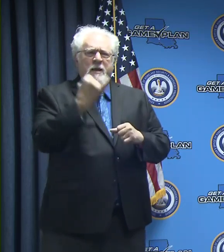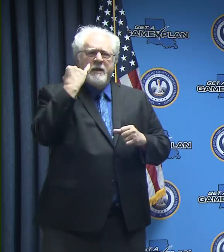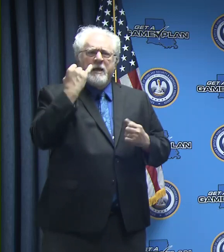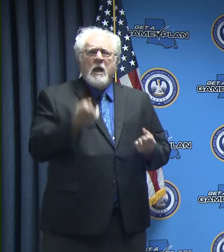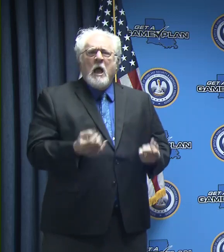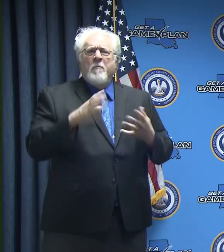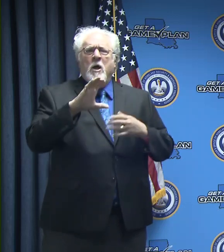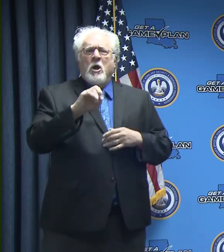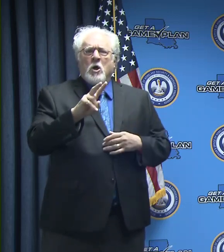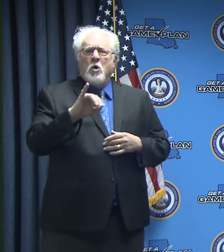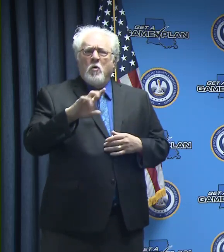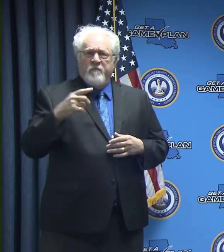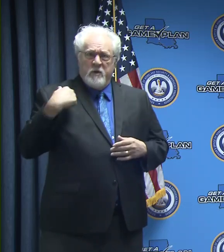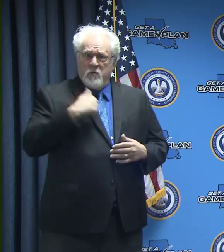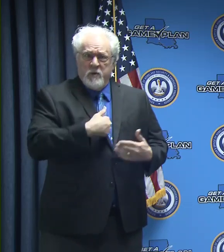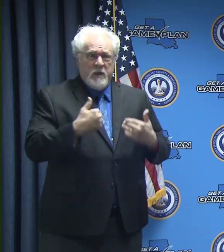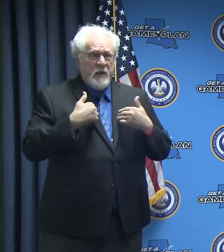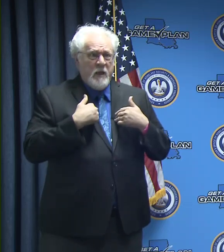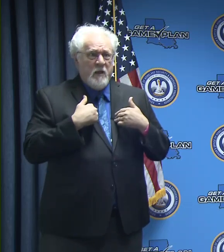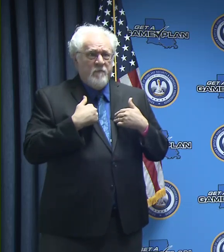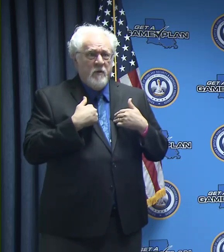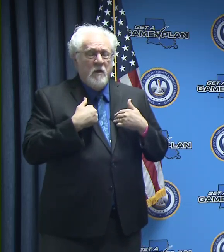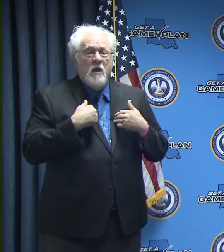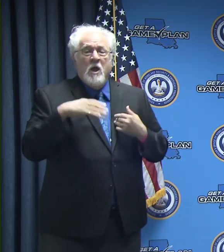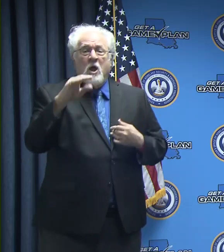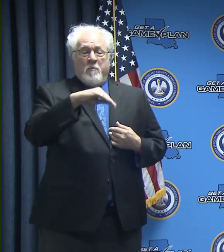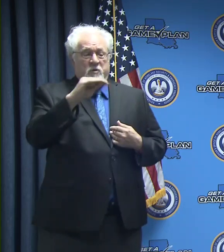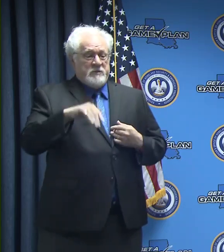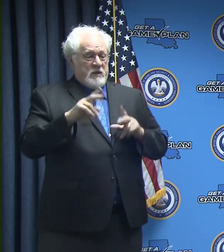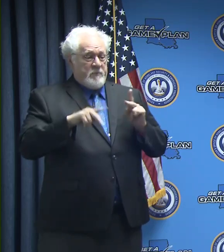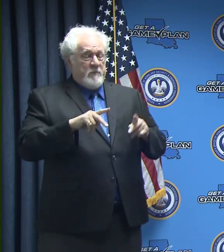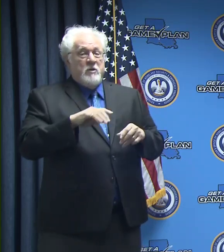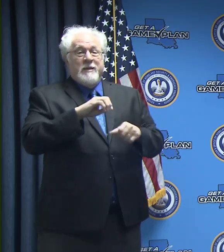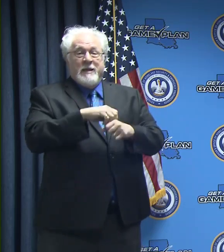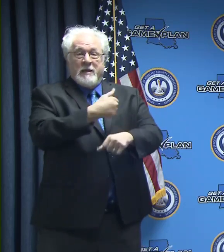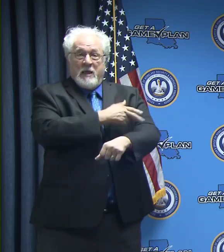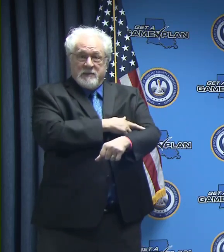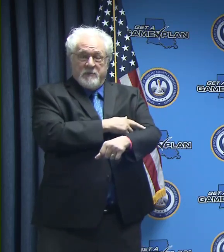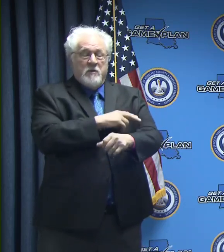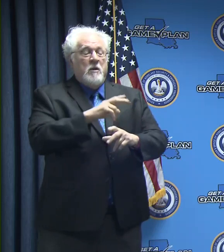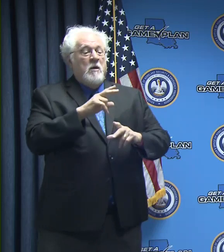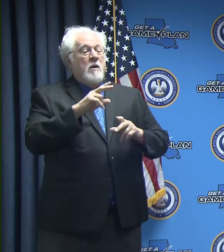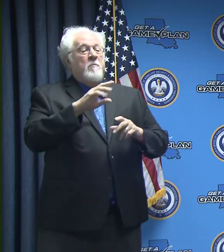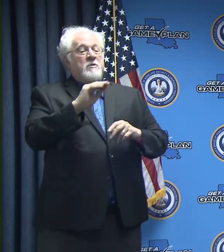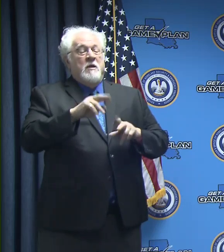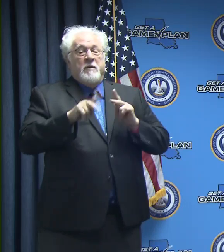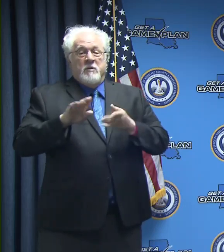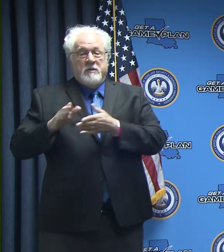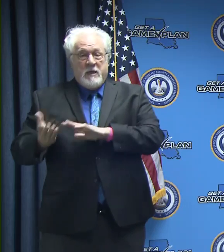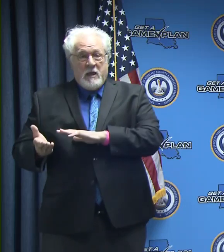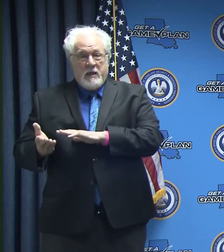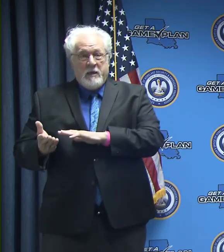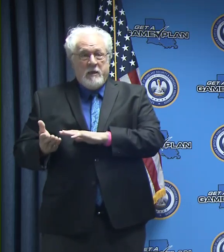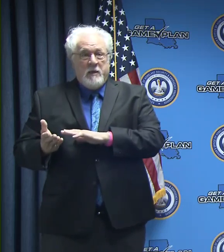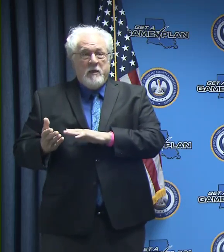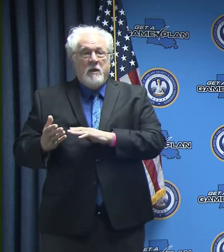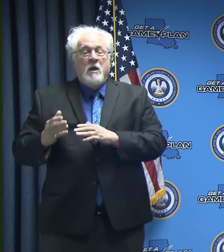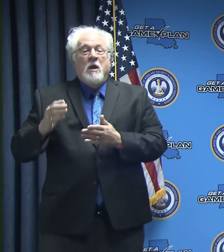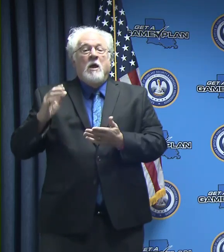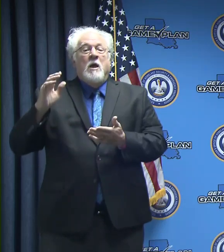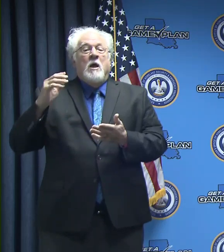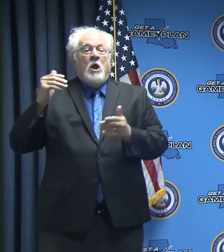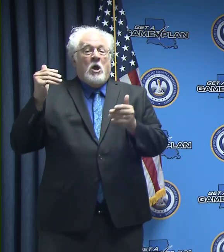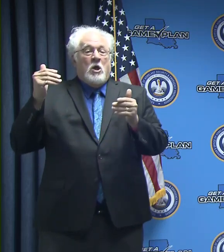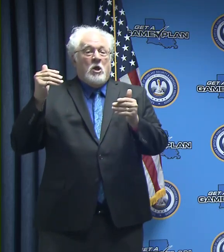much COVID we actually have, the percentage of people being hospitalized and the percentage of people who are dying are getting much, much,